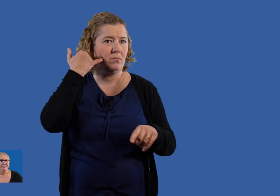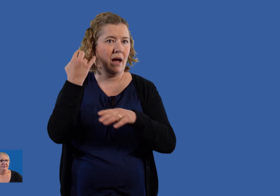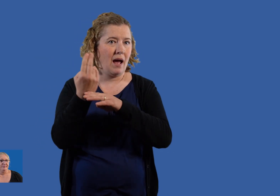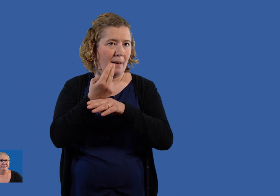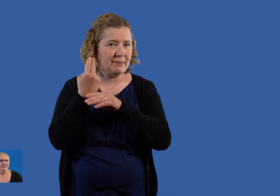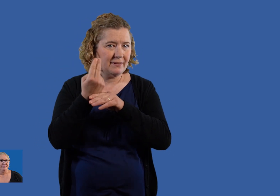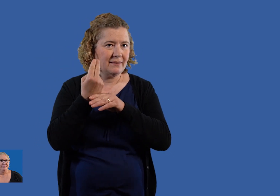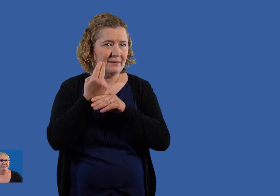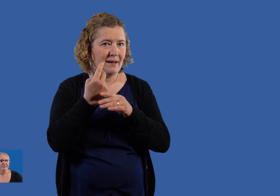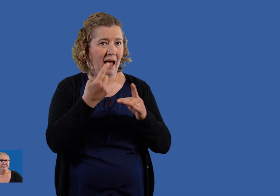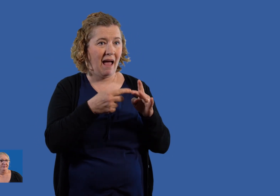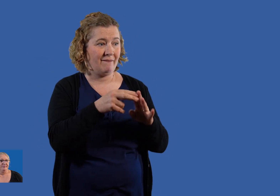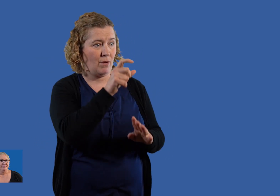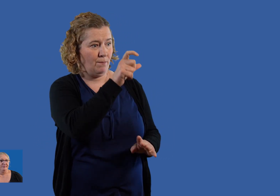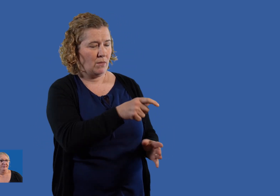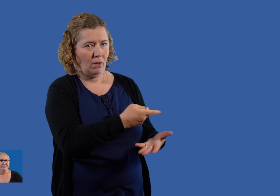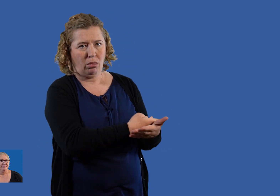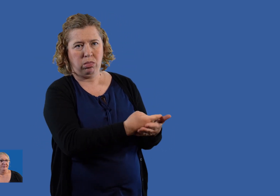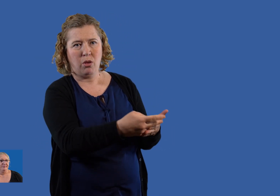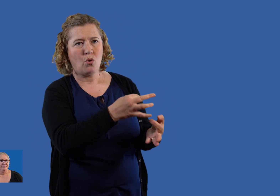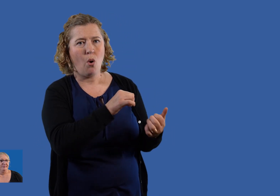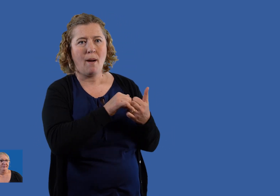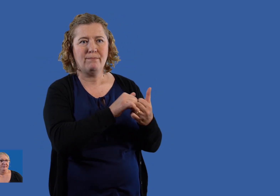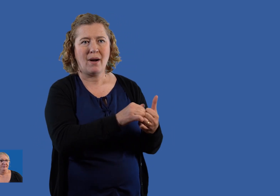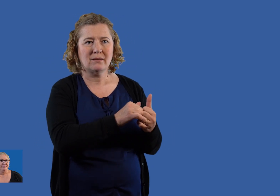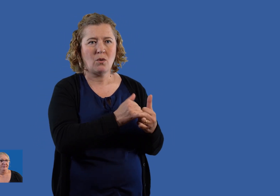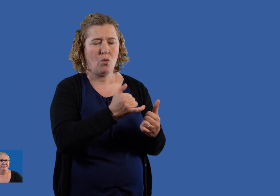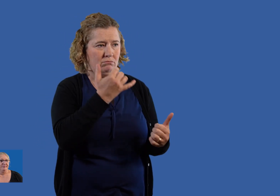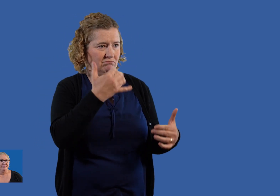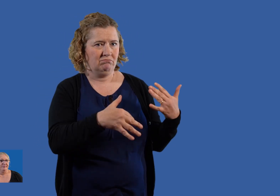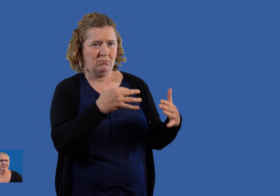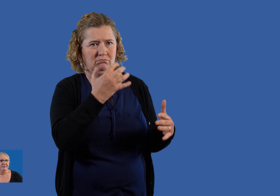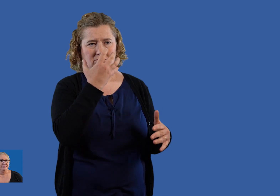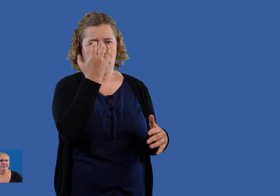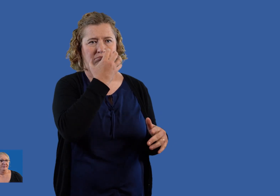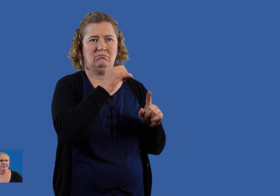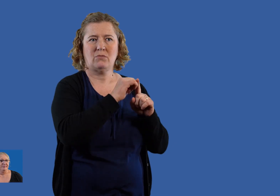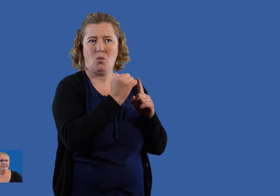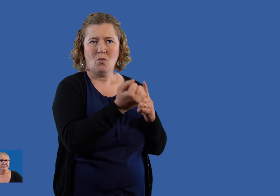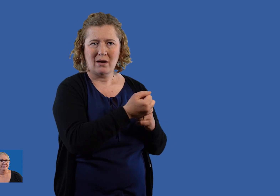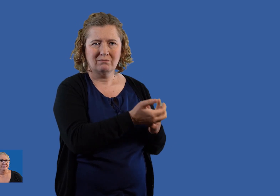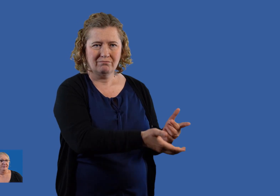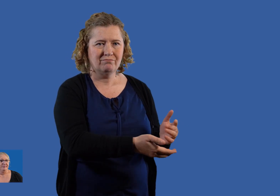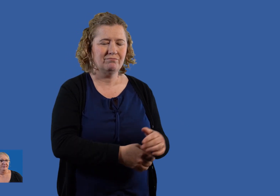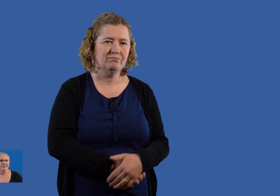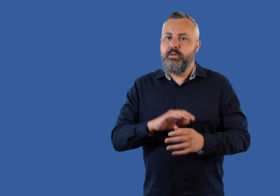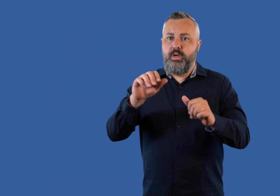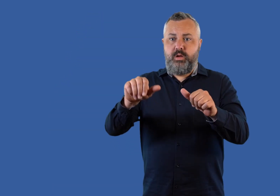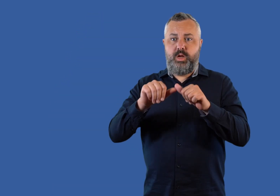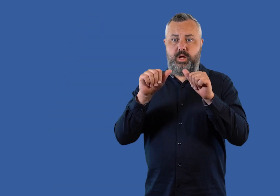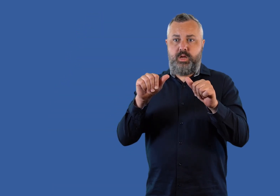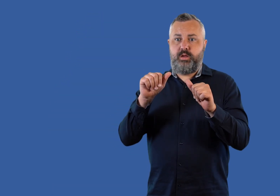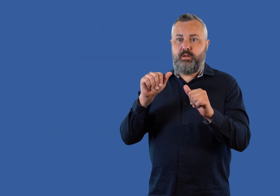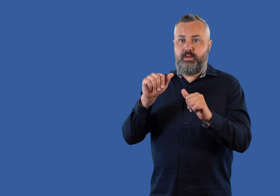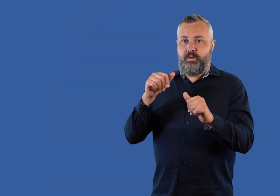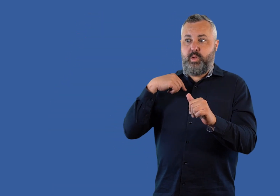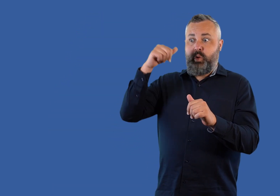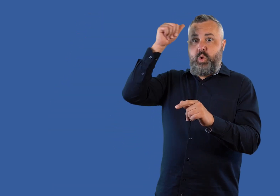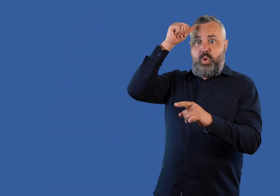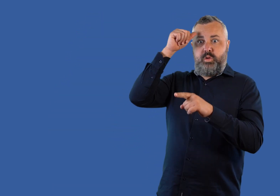ambulance, particularly if the person is uncooperative or potentially harmful or dangerous situation. Okay, so finding out